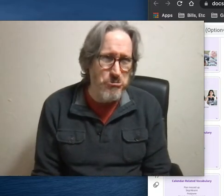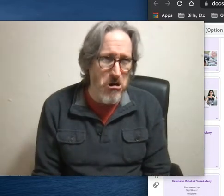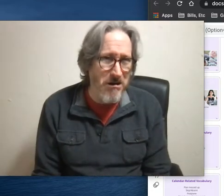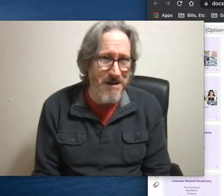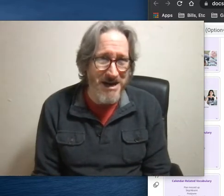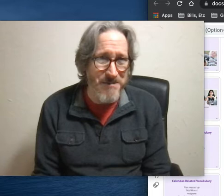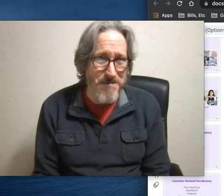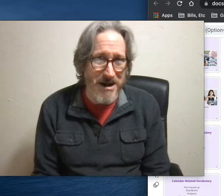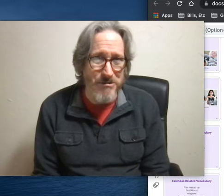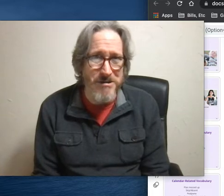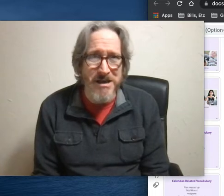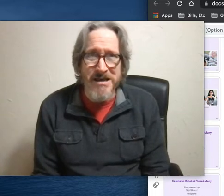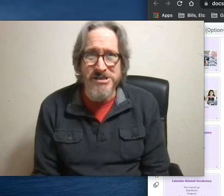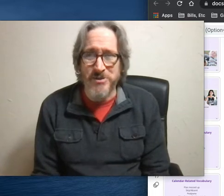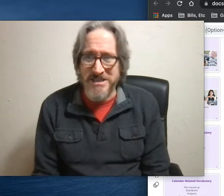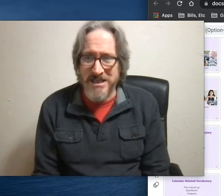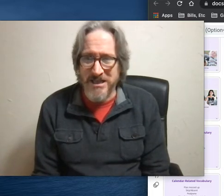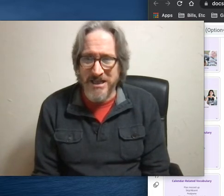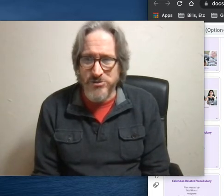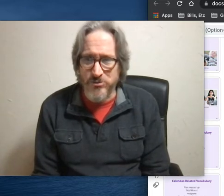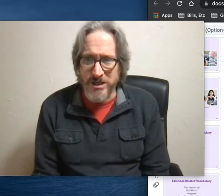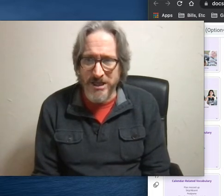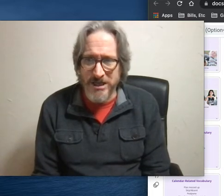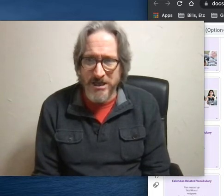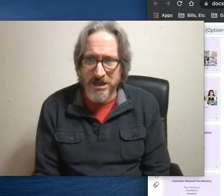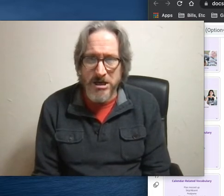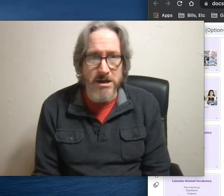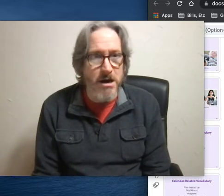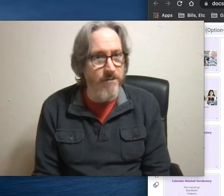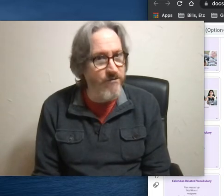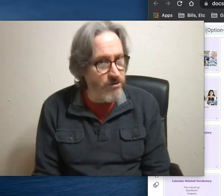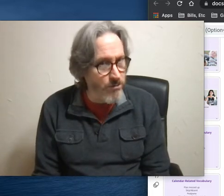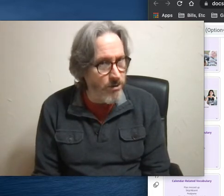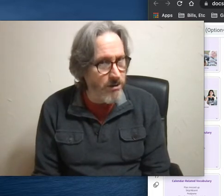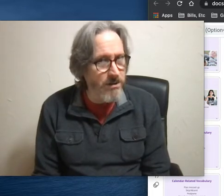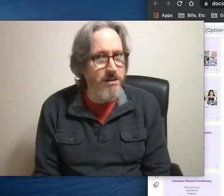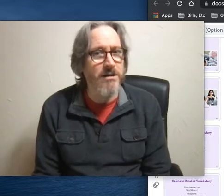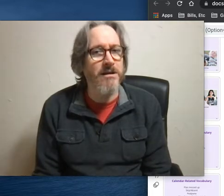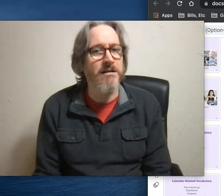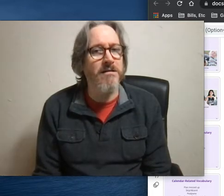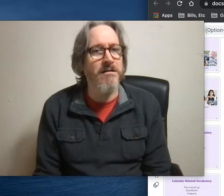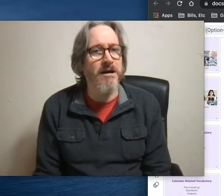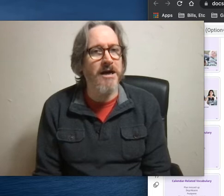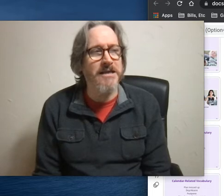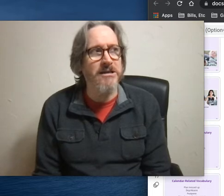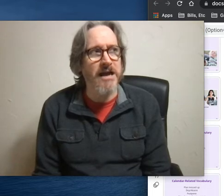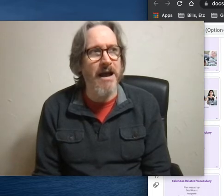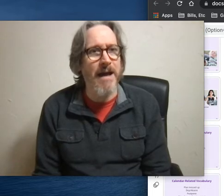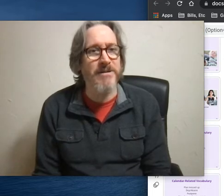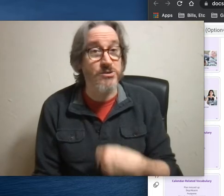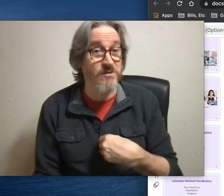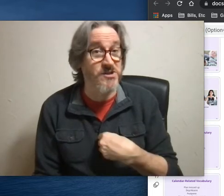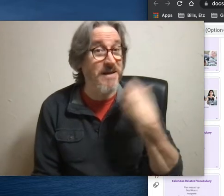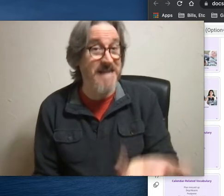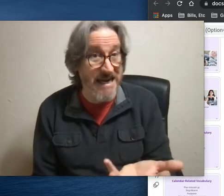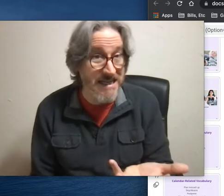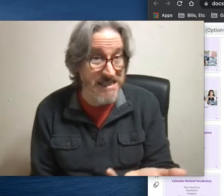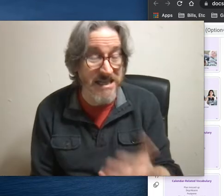sounds wrong coming out of my mouth. So until it's really comfortable, until it happens